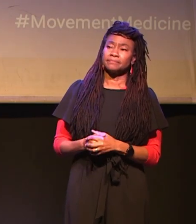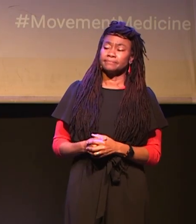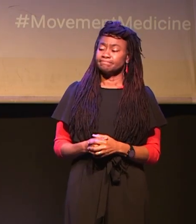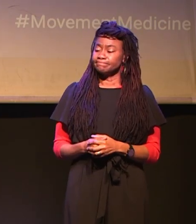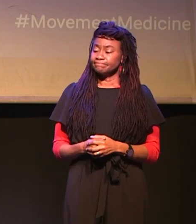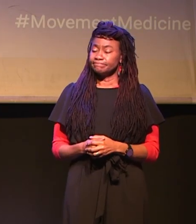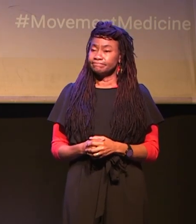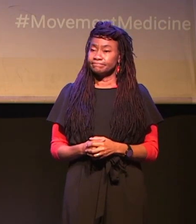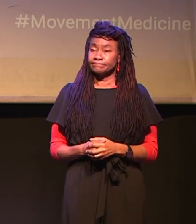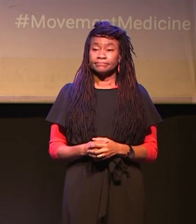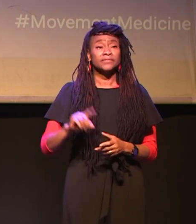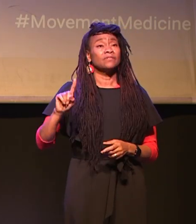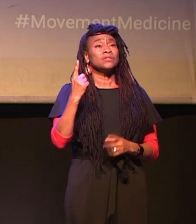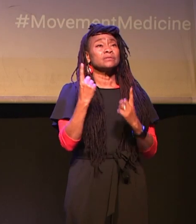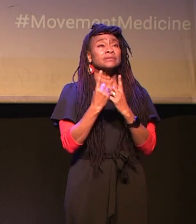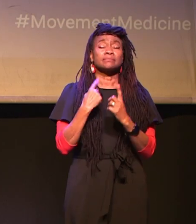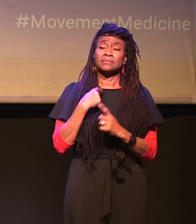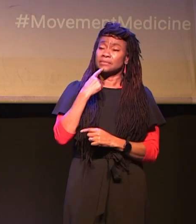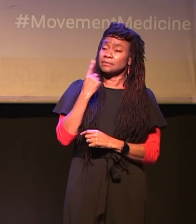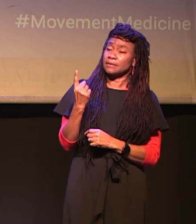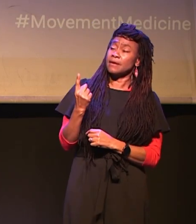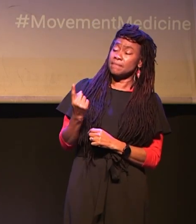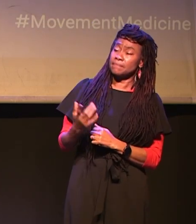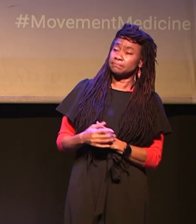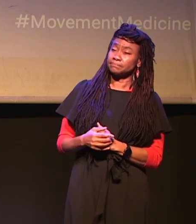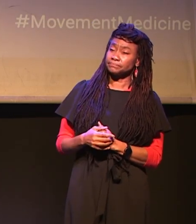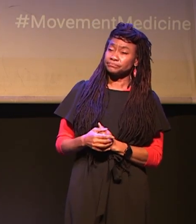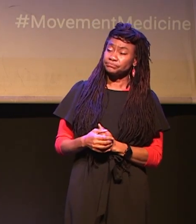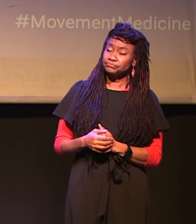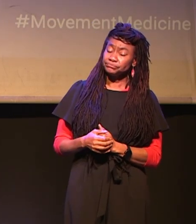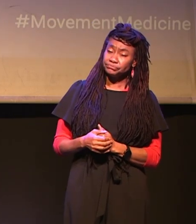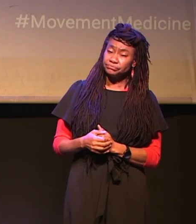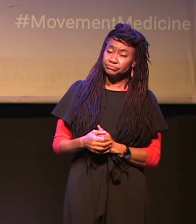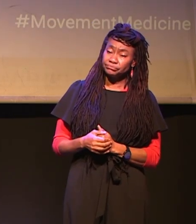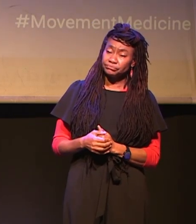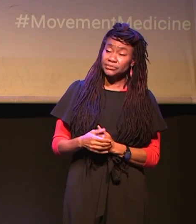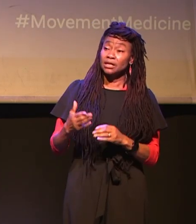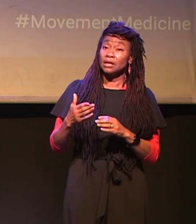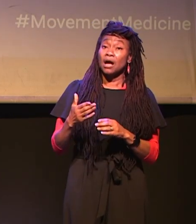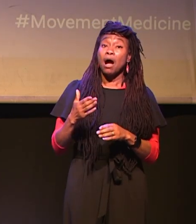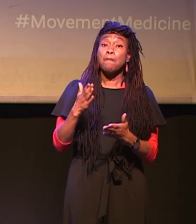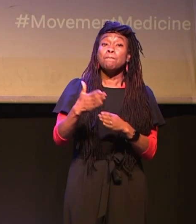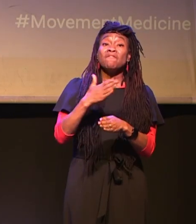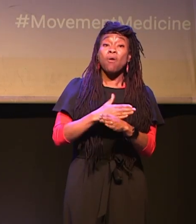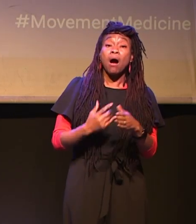Well, I think the first thing I would say is that we should practice conflict before you have it.